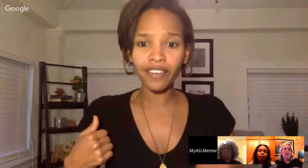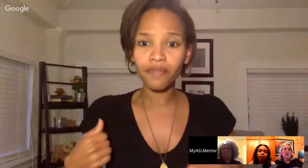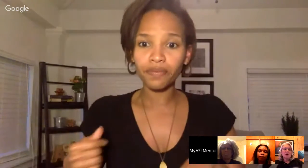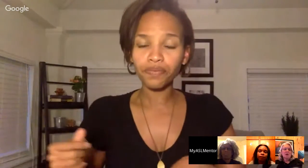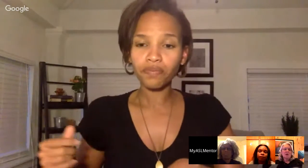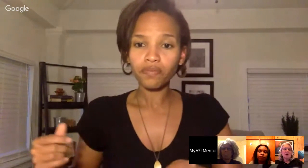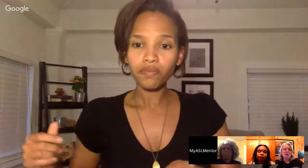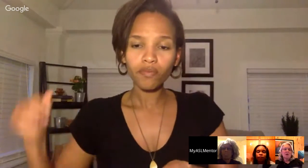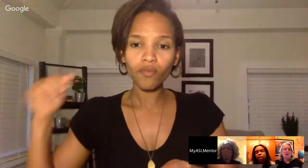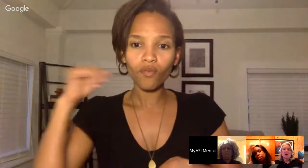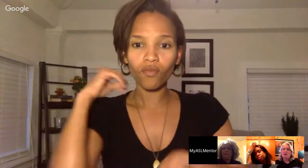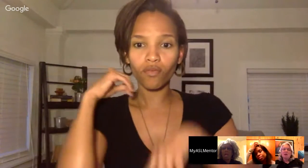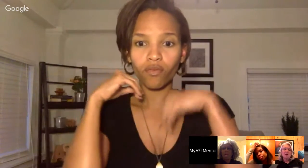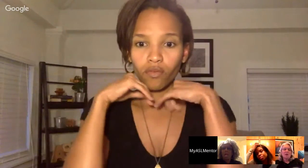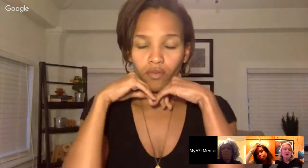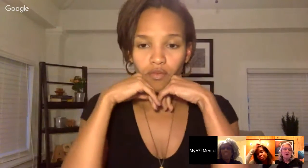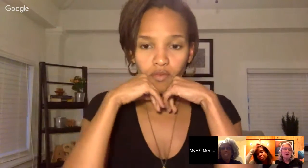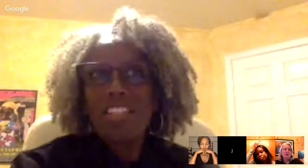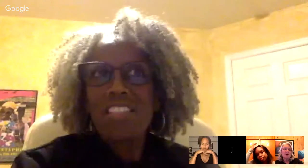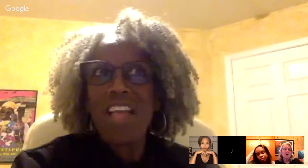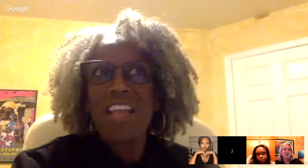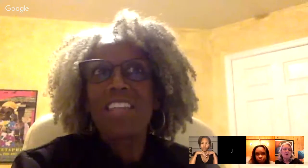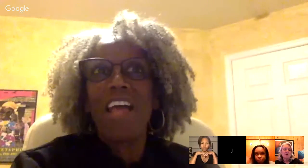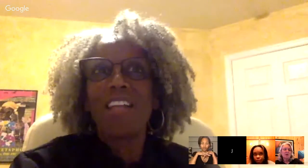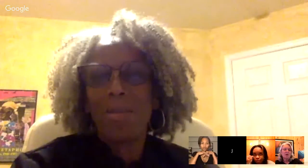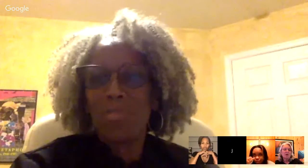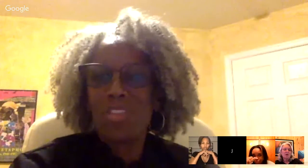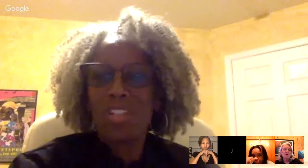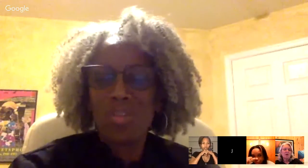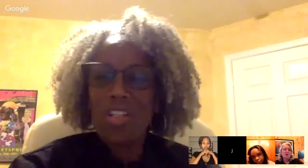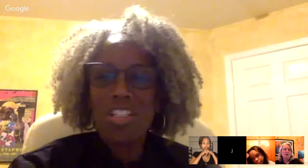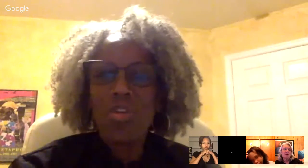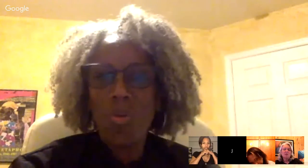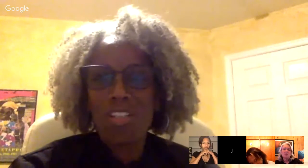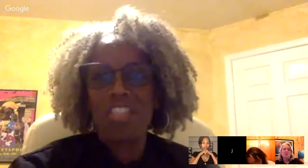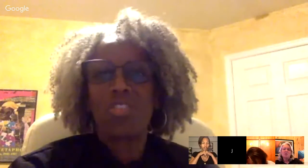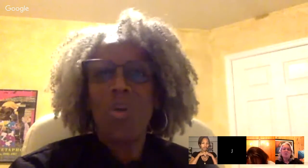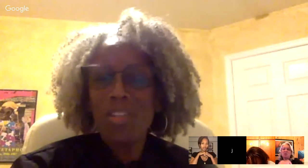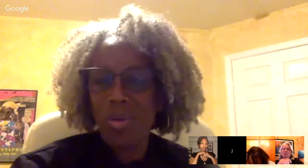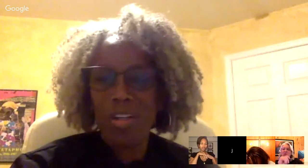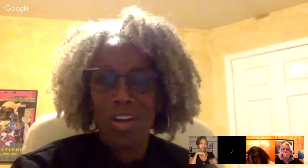Jackie? I think she's saying that during this course, it dawned on her